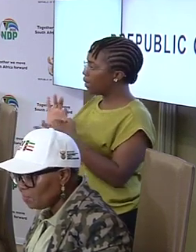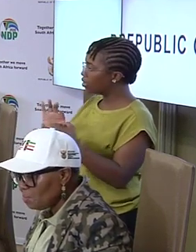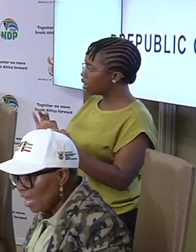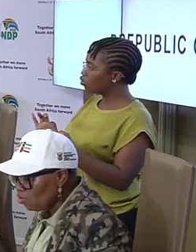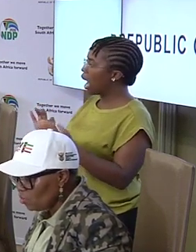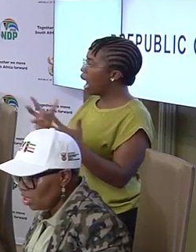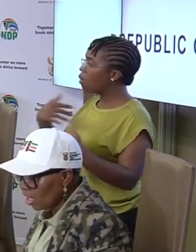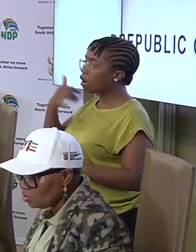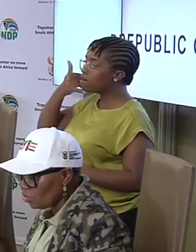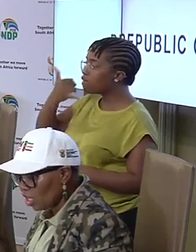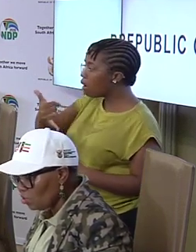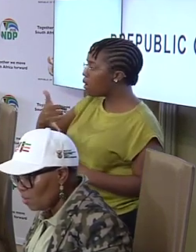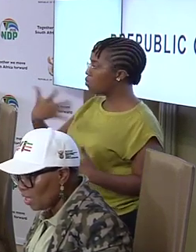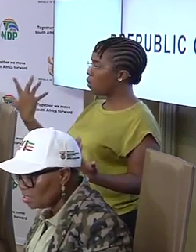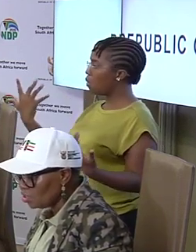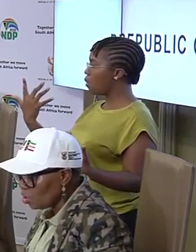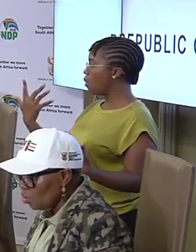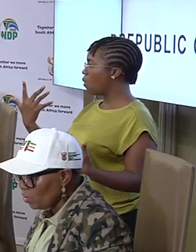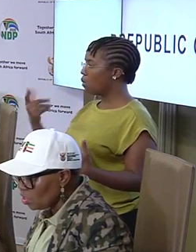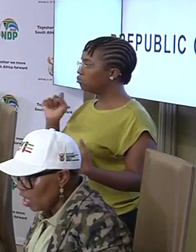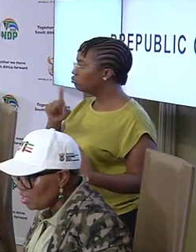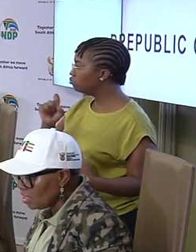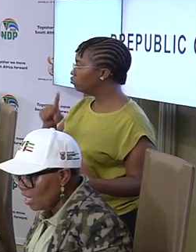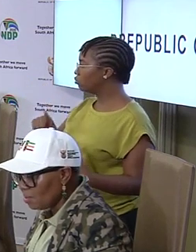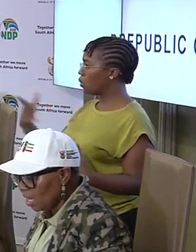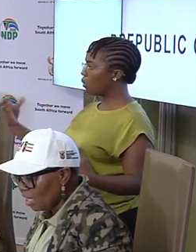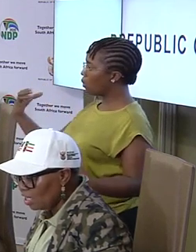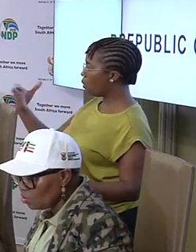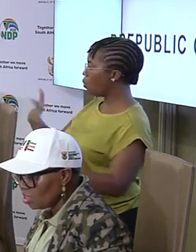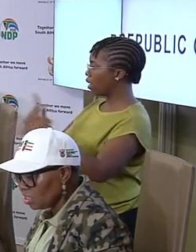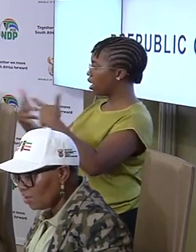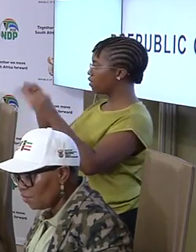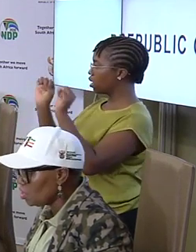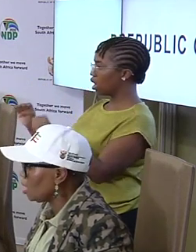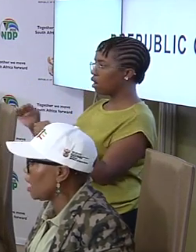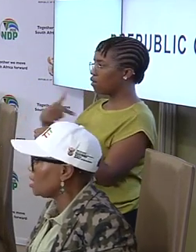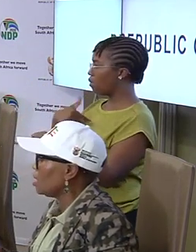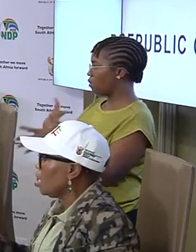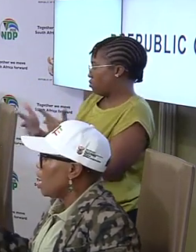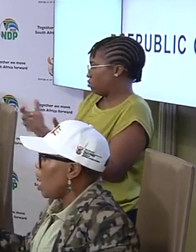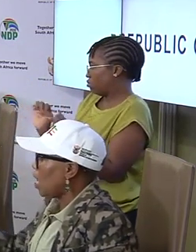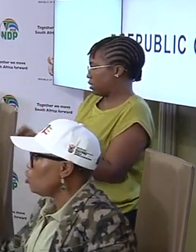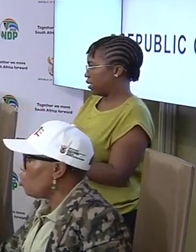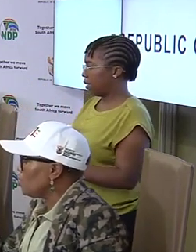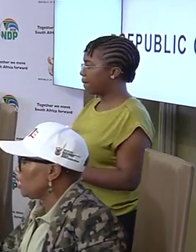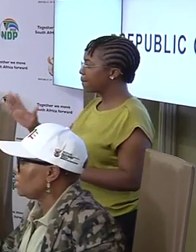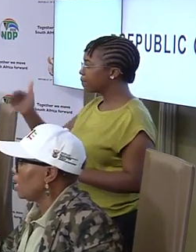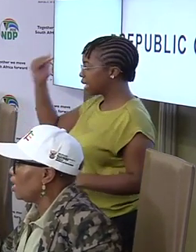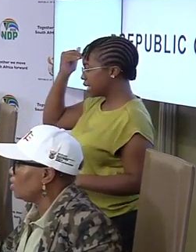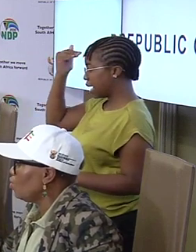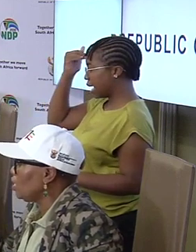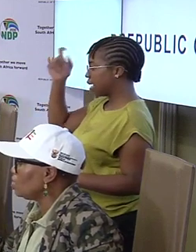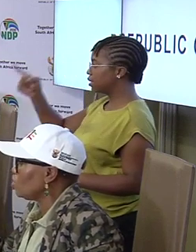child, may communicate on regular basis with the child in other manner, including telephonic and other. I know